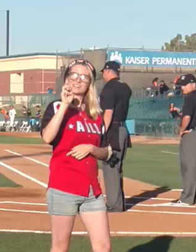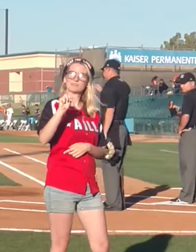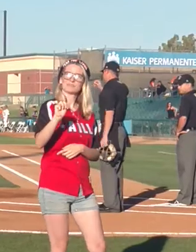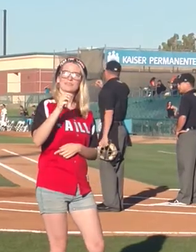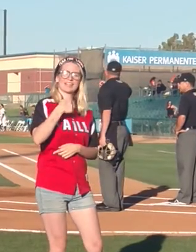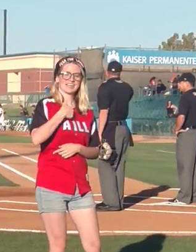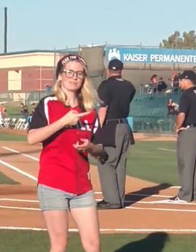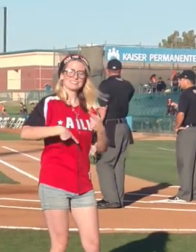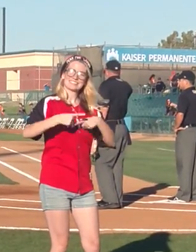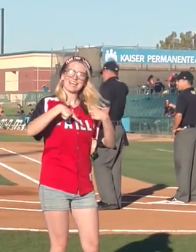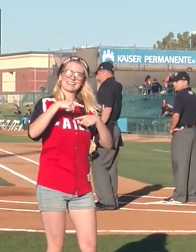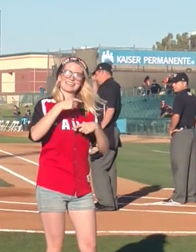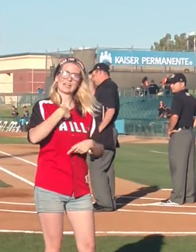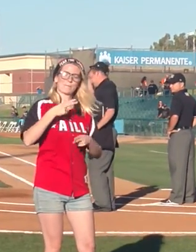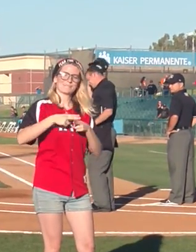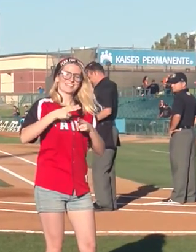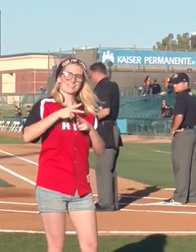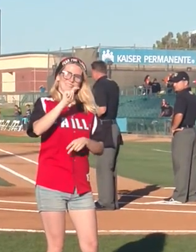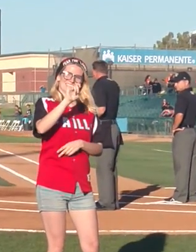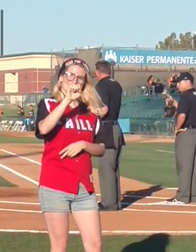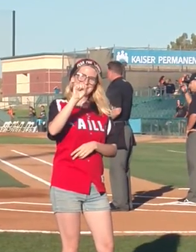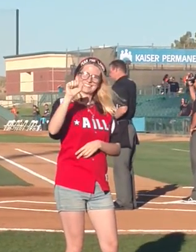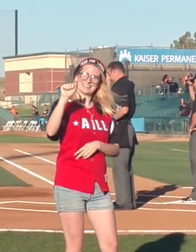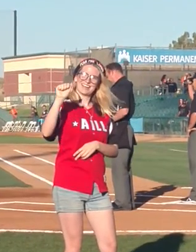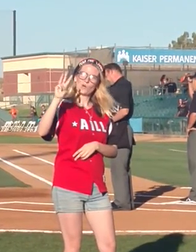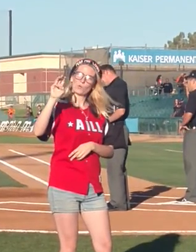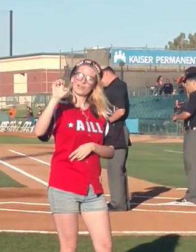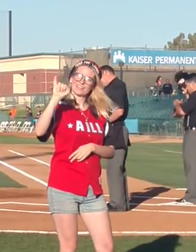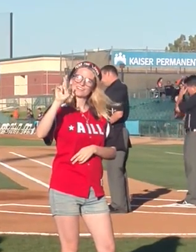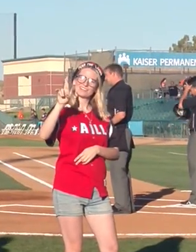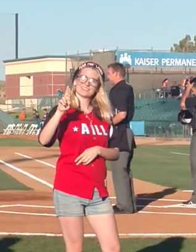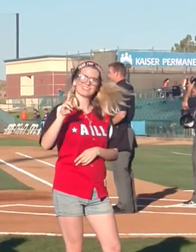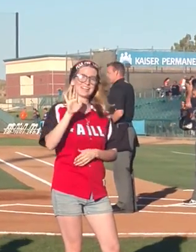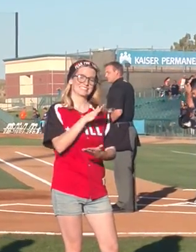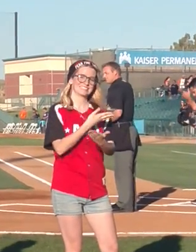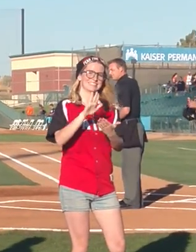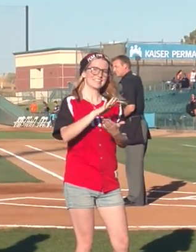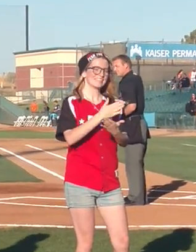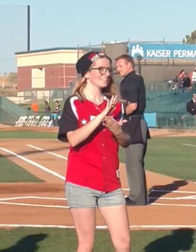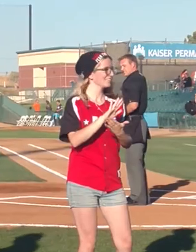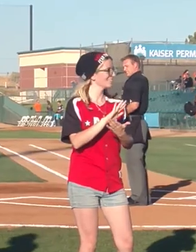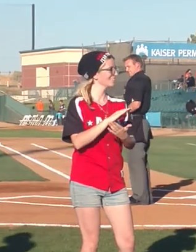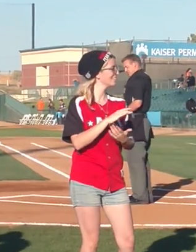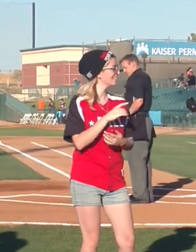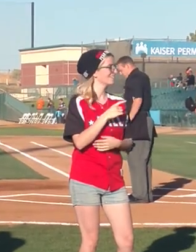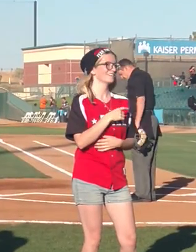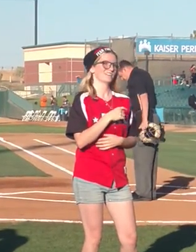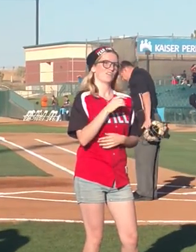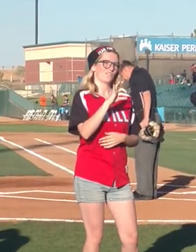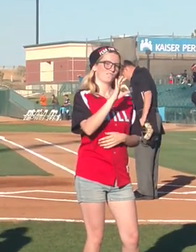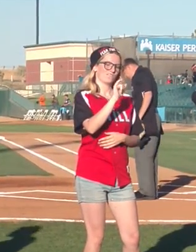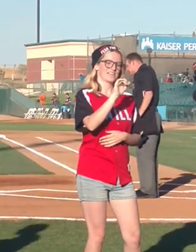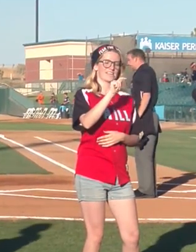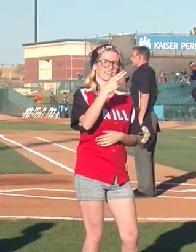The National Anthem is Ms. Tessa Weir, and to perform our National Anthem is Ms. Faith Mary